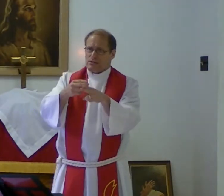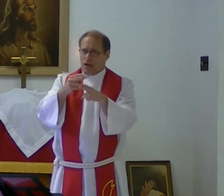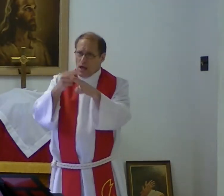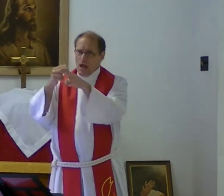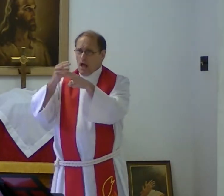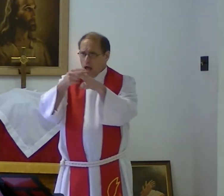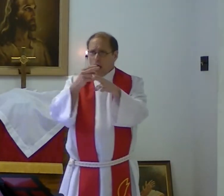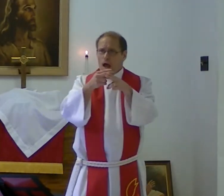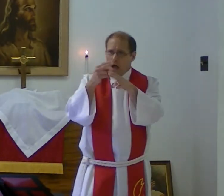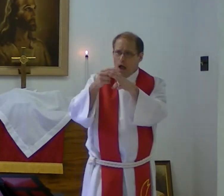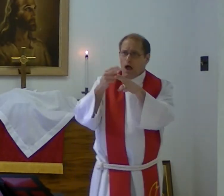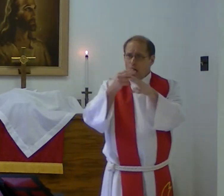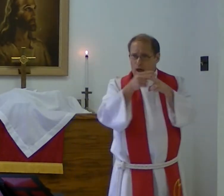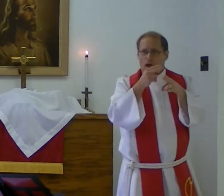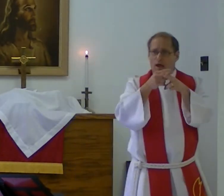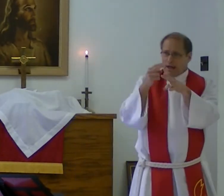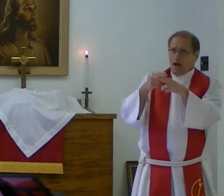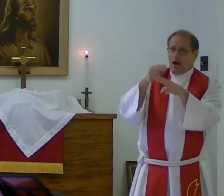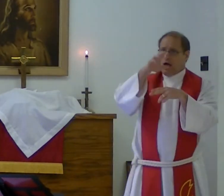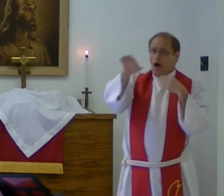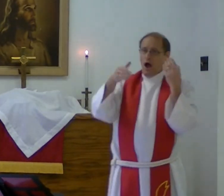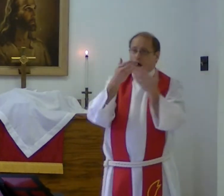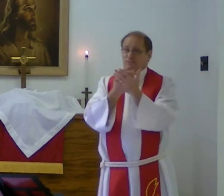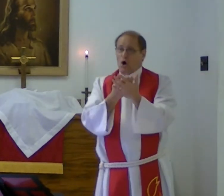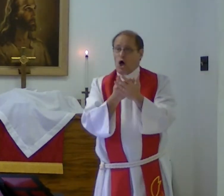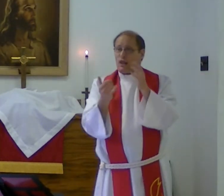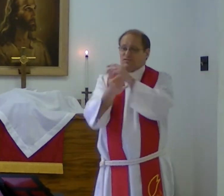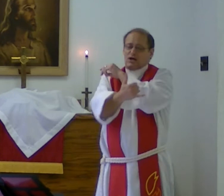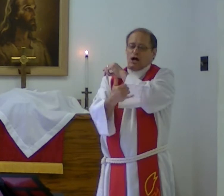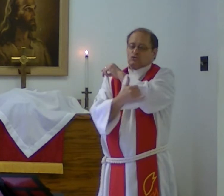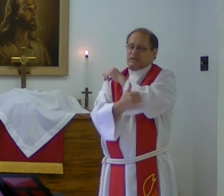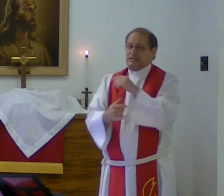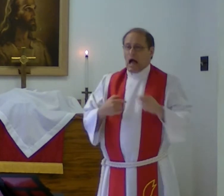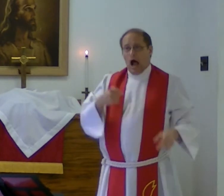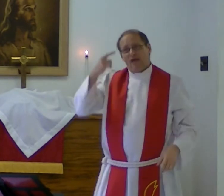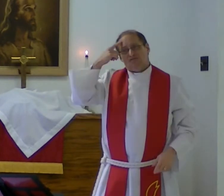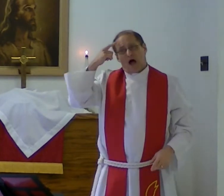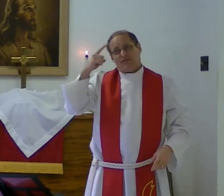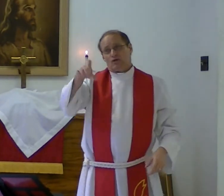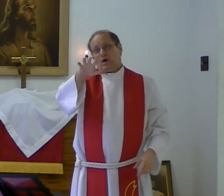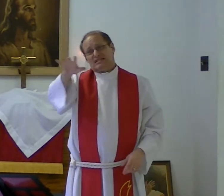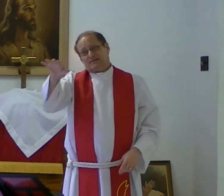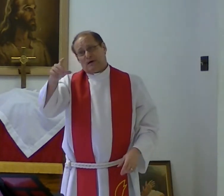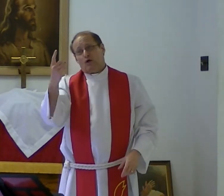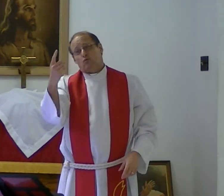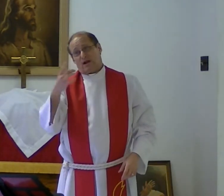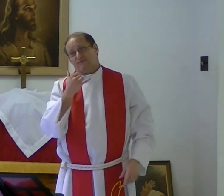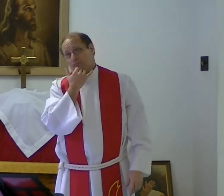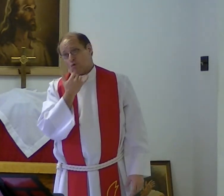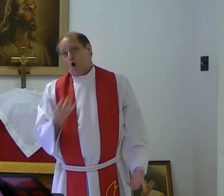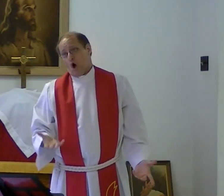of all of the countries, I thought that you would have spelled one of them wrong.